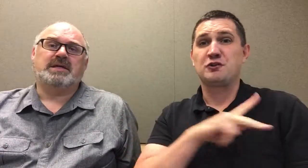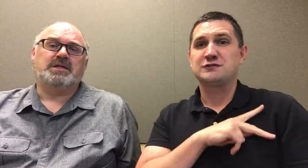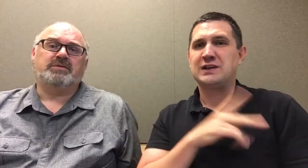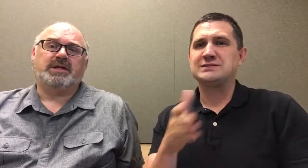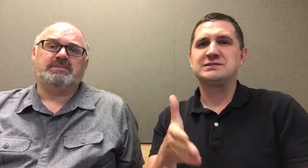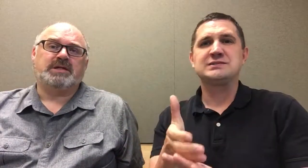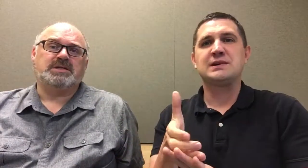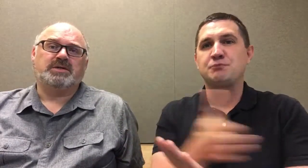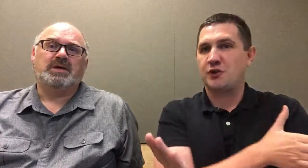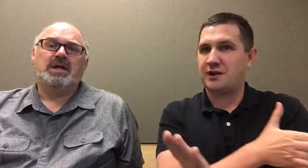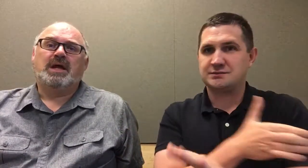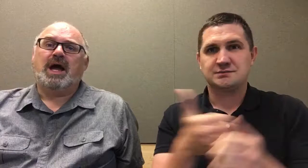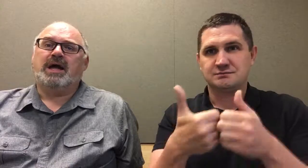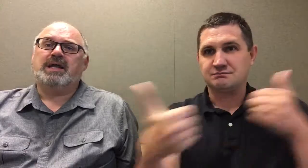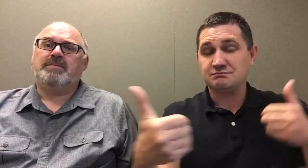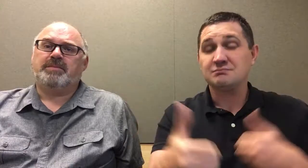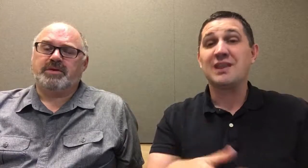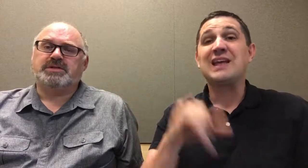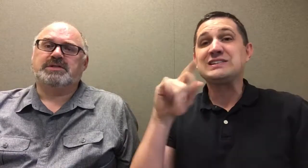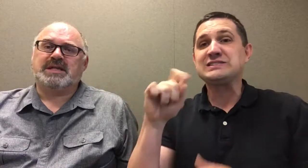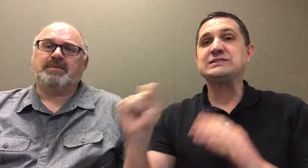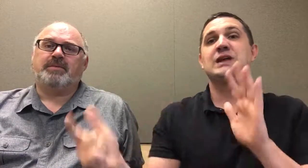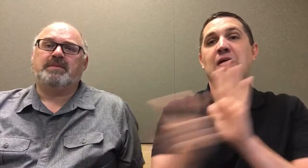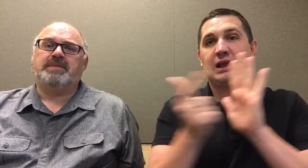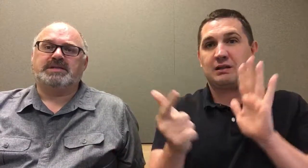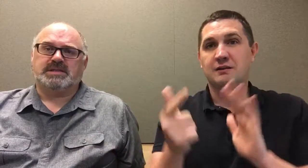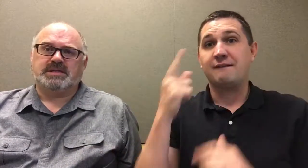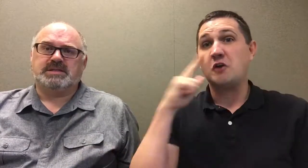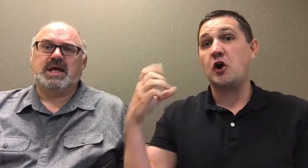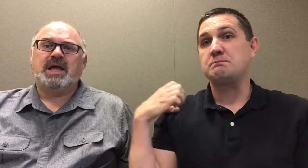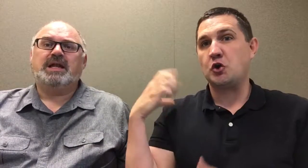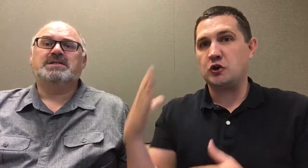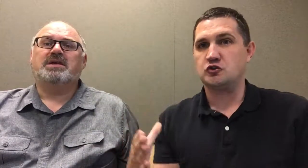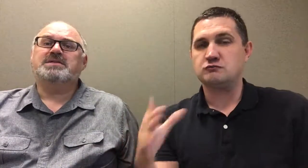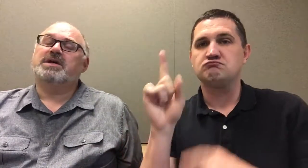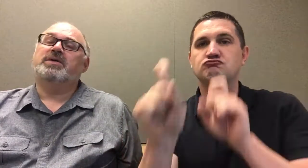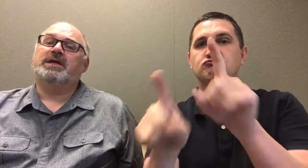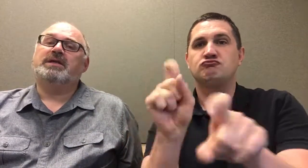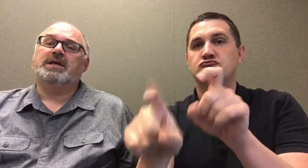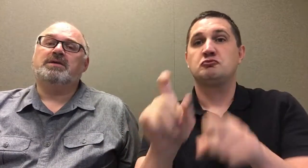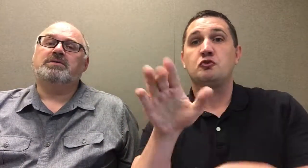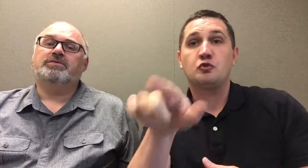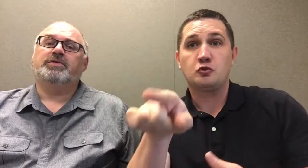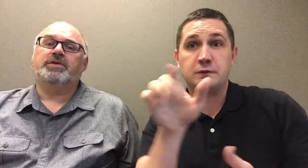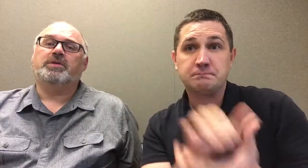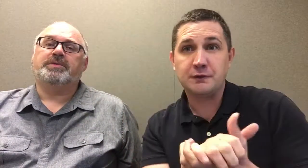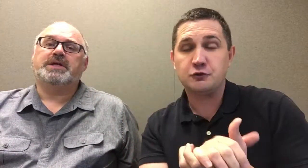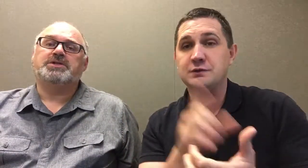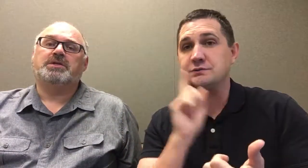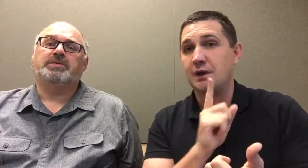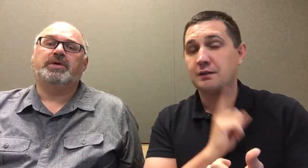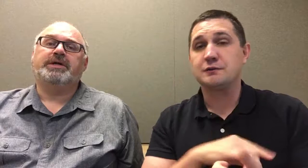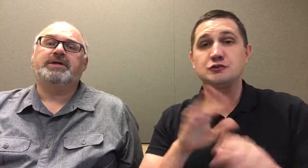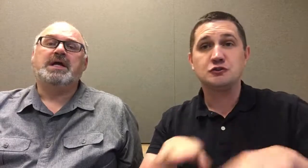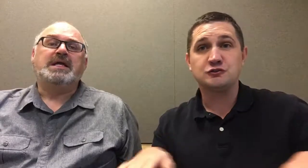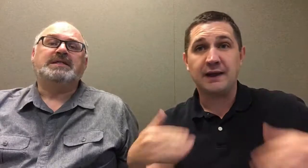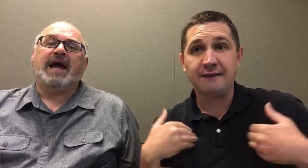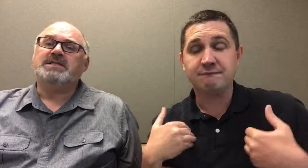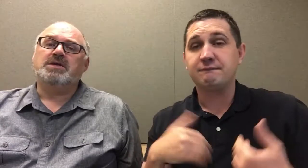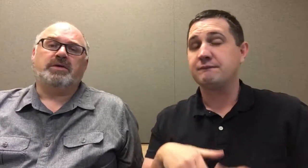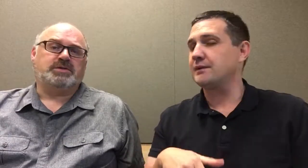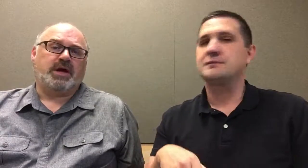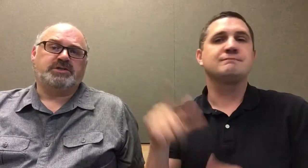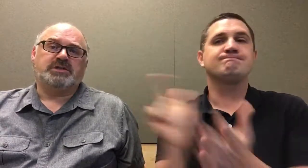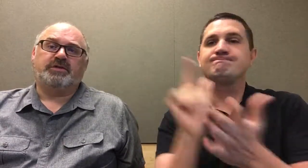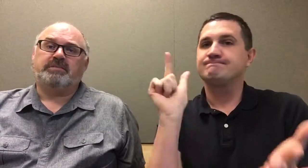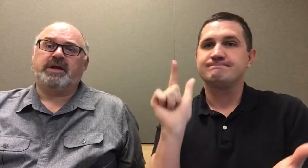putting that down on your resume too. Keep the personal separate from the business. And it's also illegal for your potential employer to